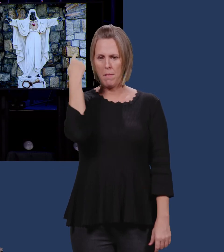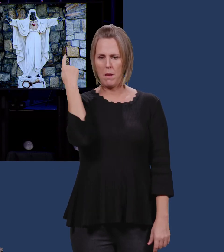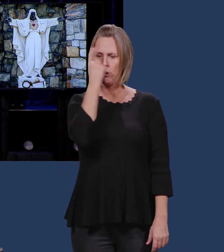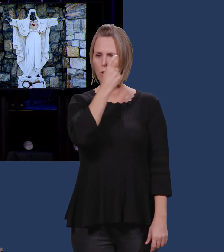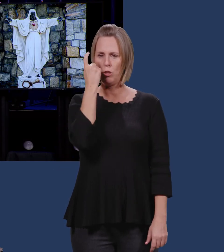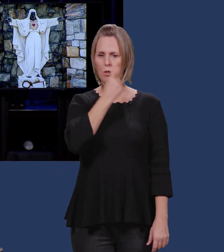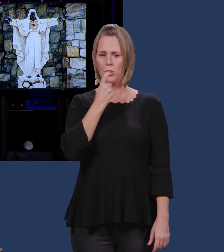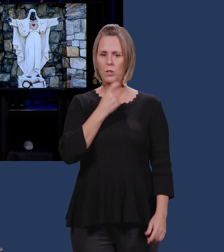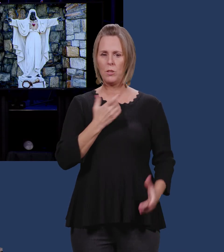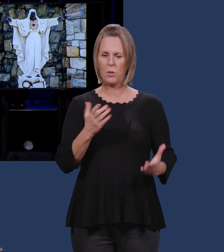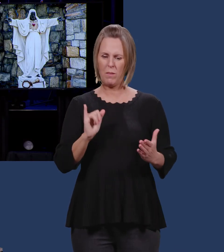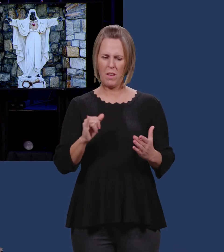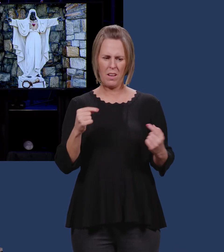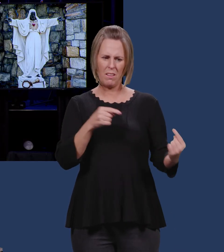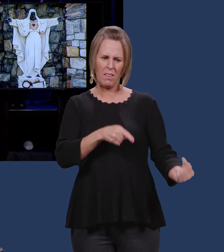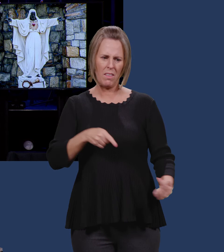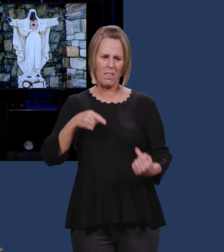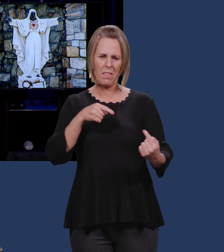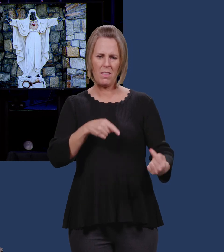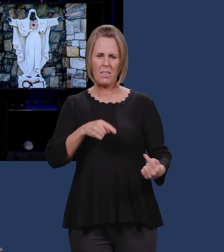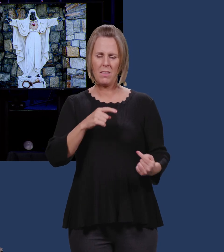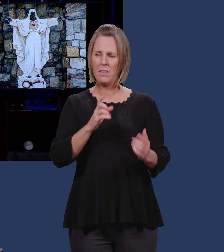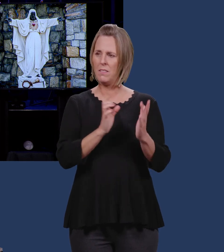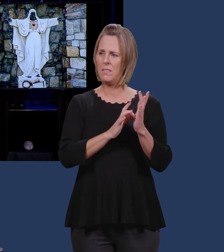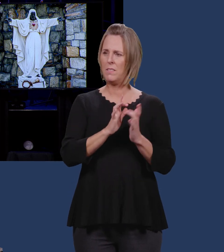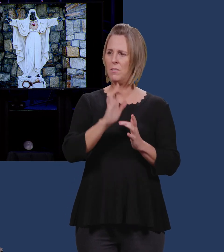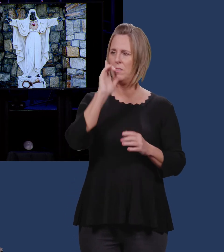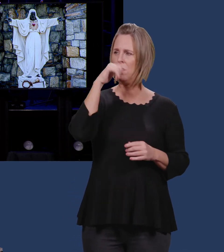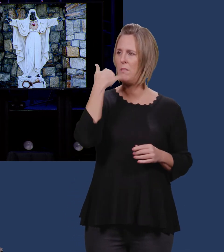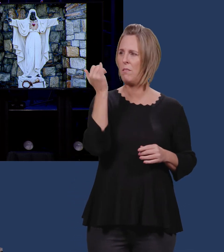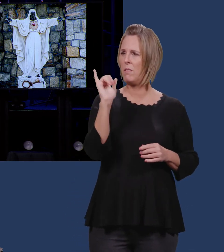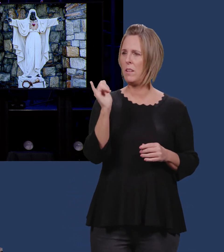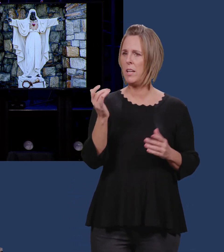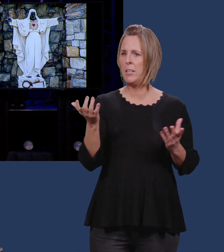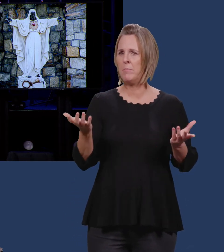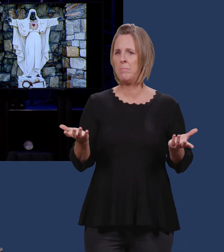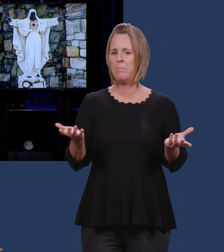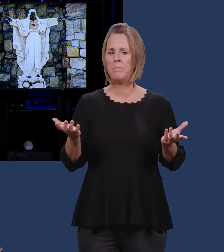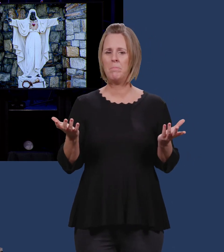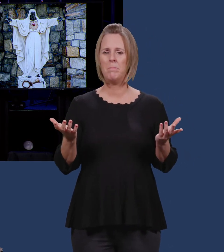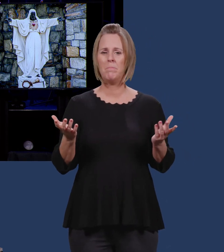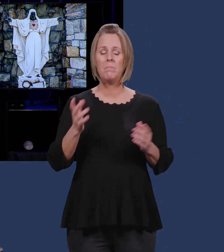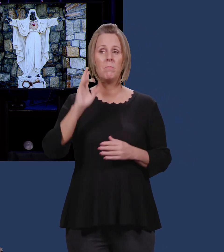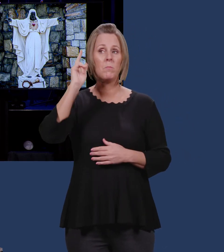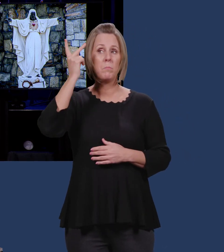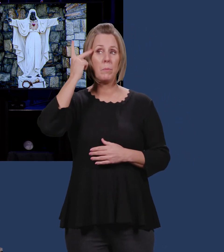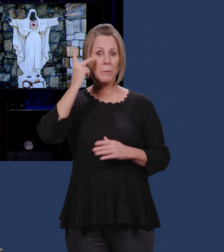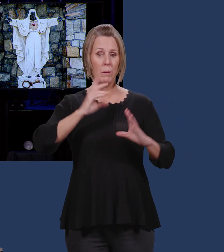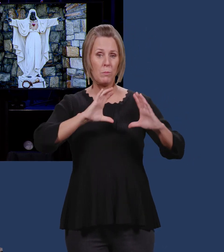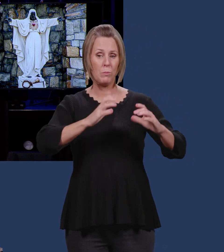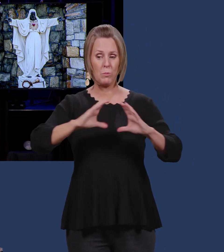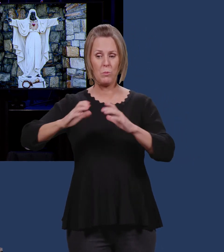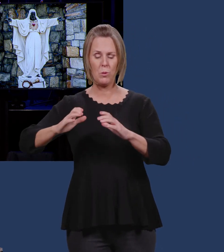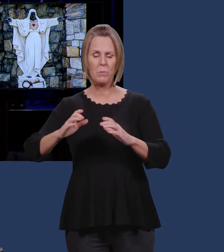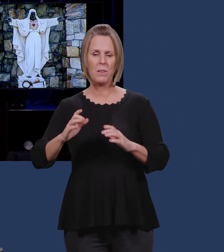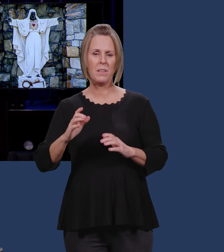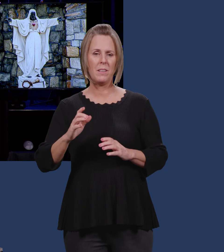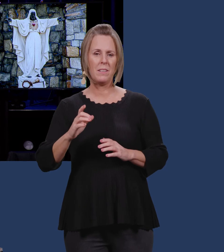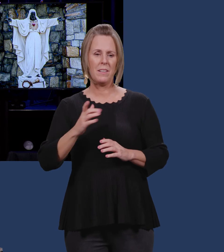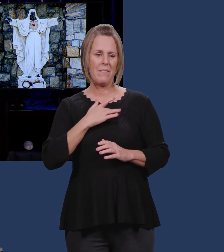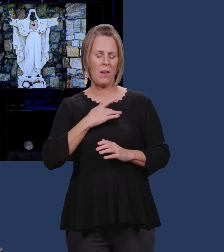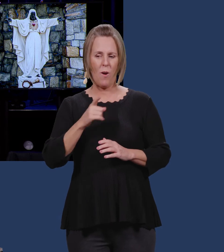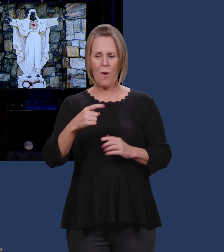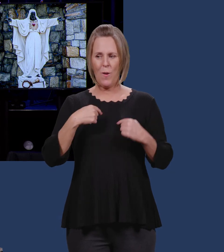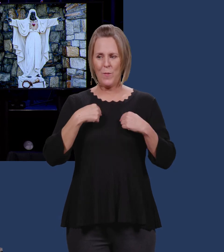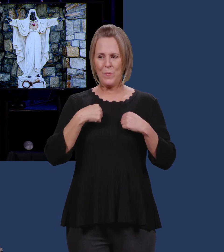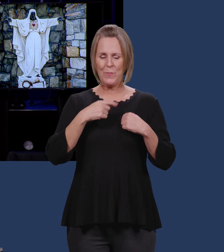existed. What does Jesus look like? Political groups make Jesus in the image